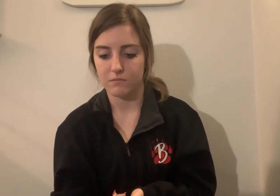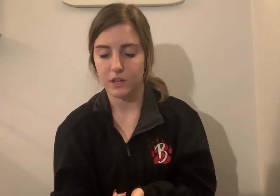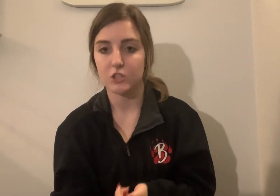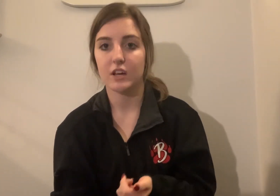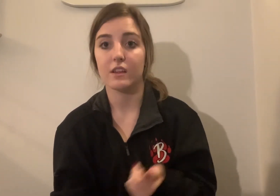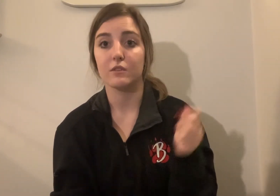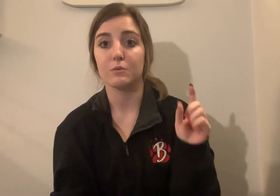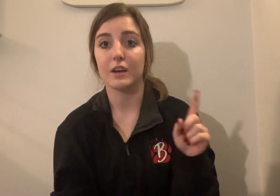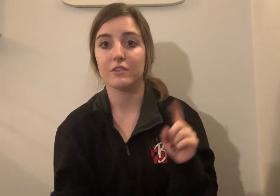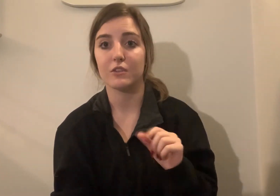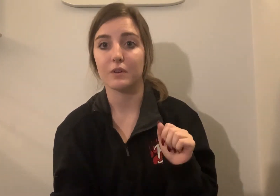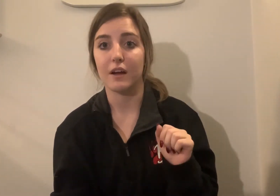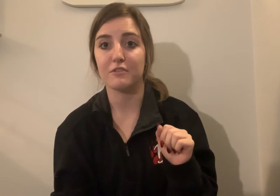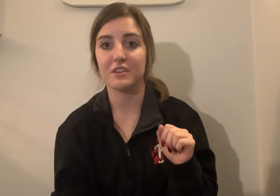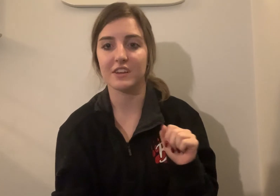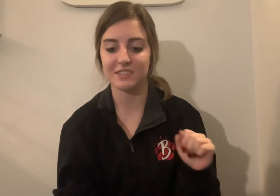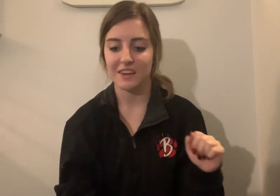Actually I lied. We have another one after this.